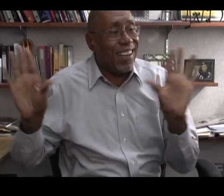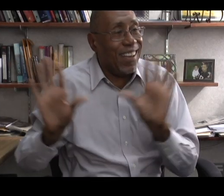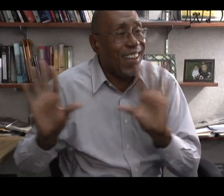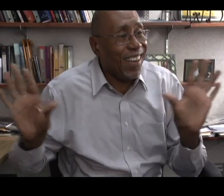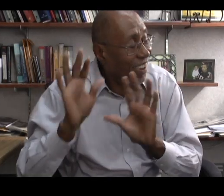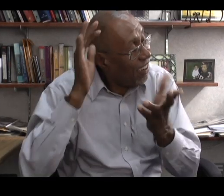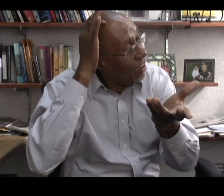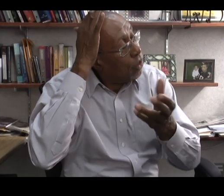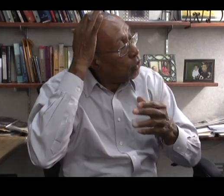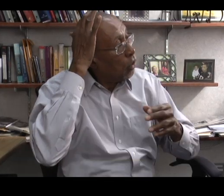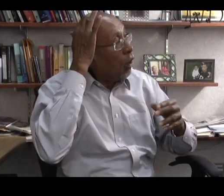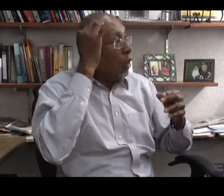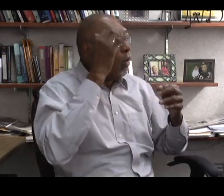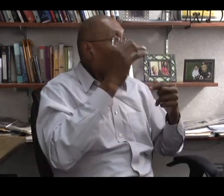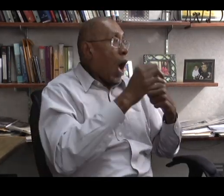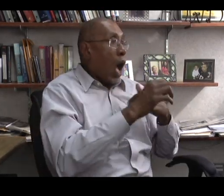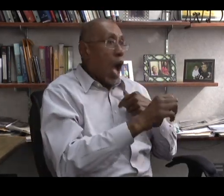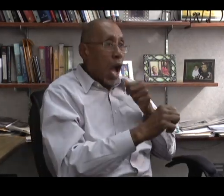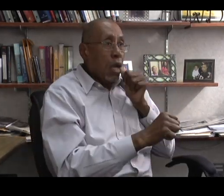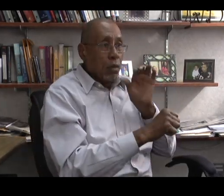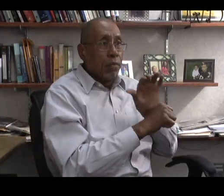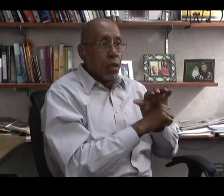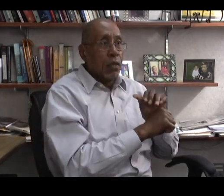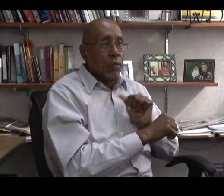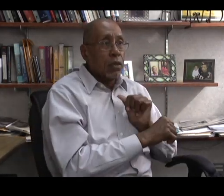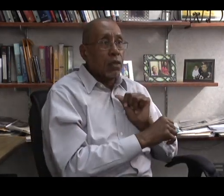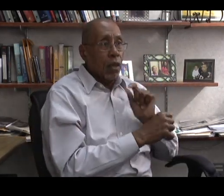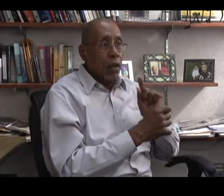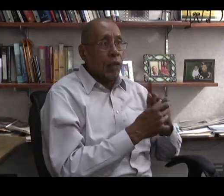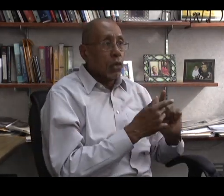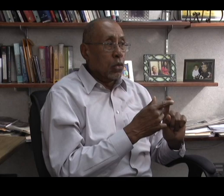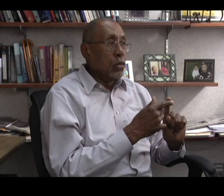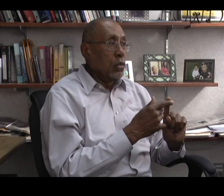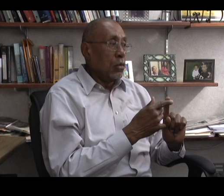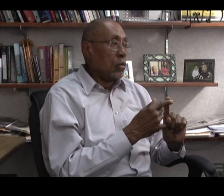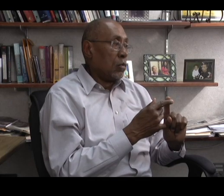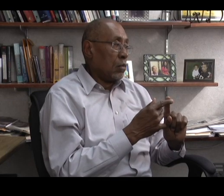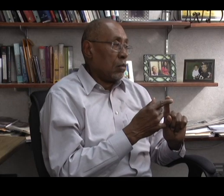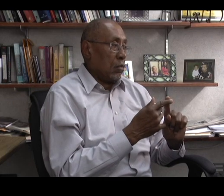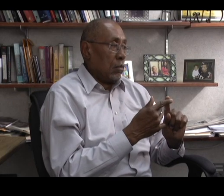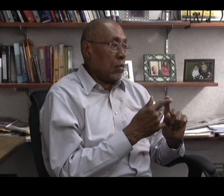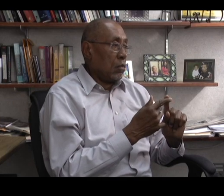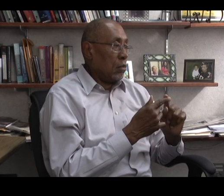I cannot ignore the deaf community. So I've committed myself